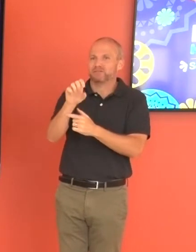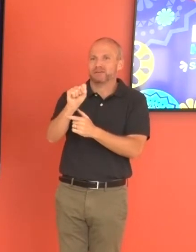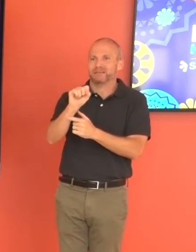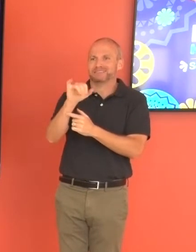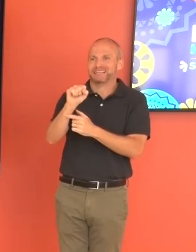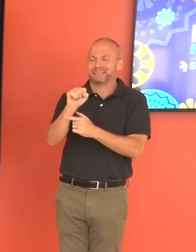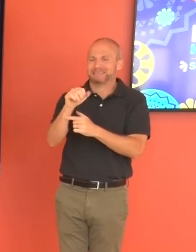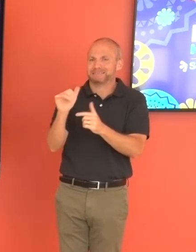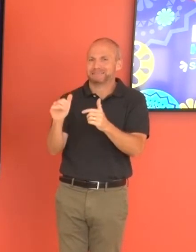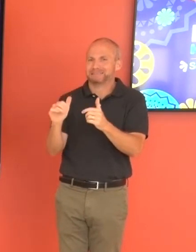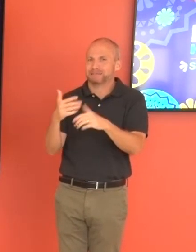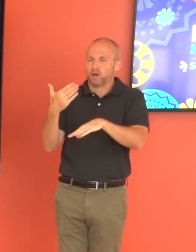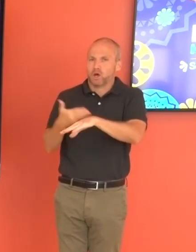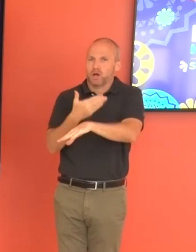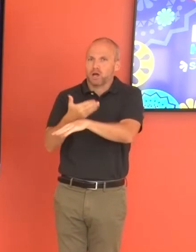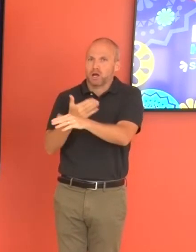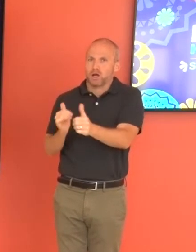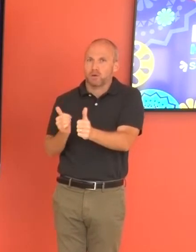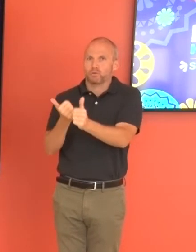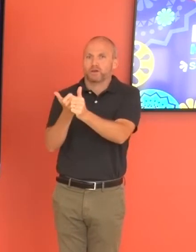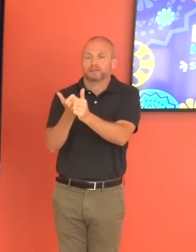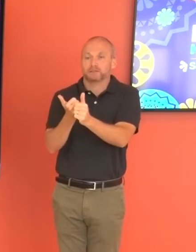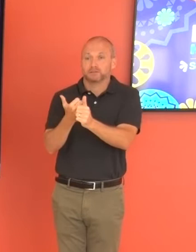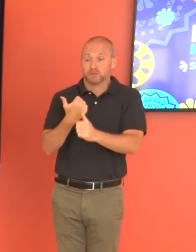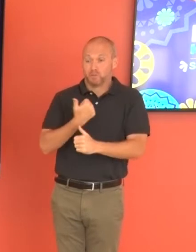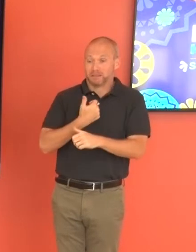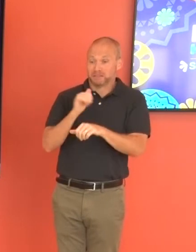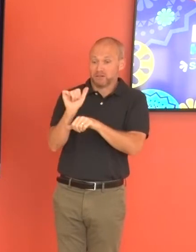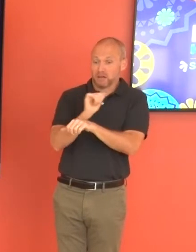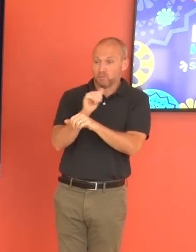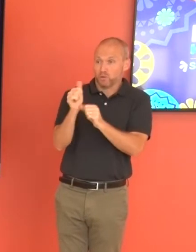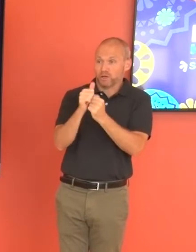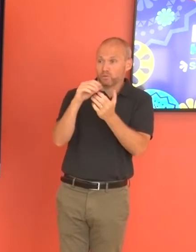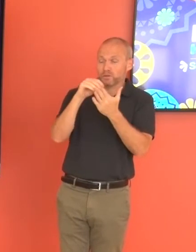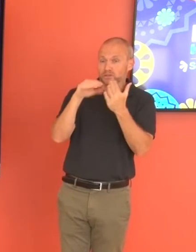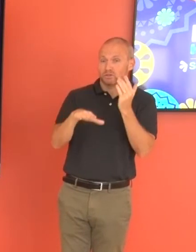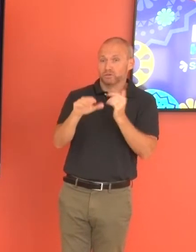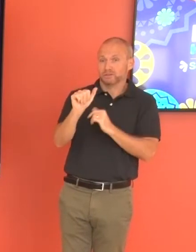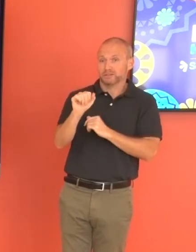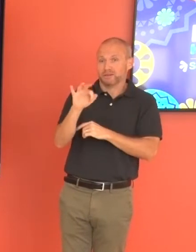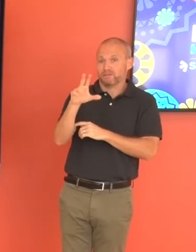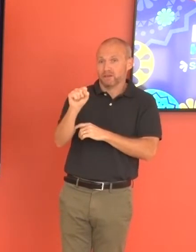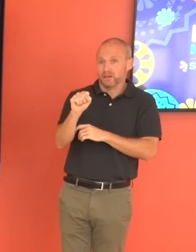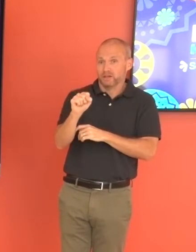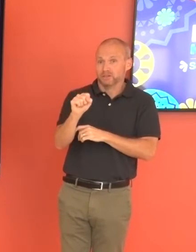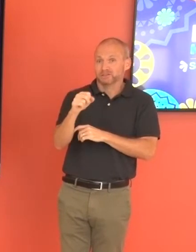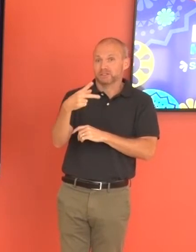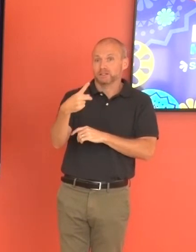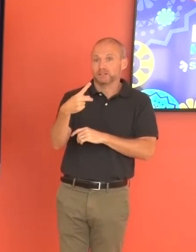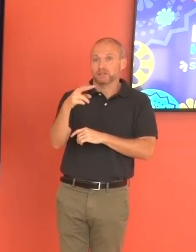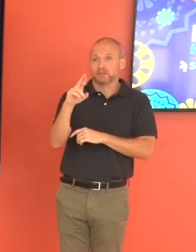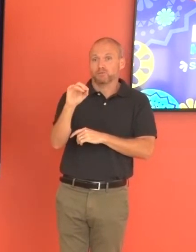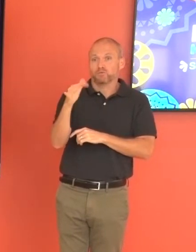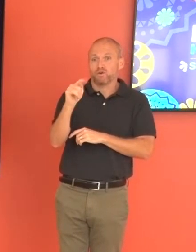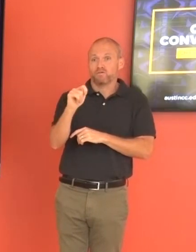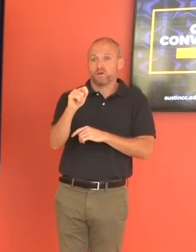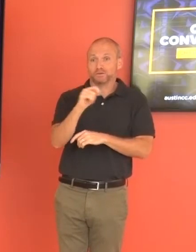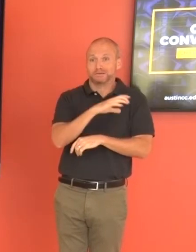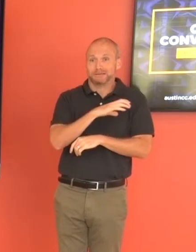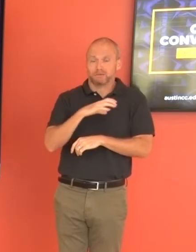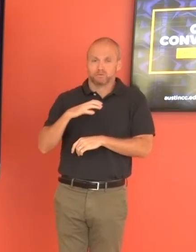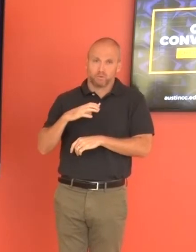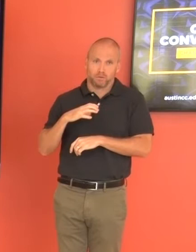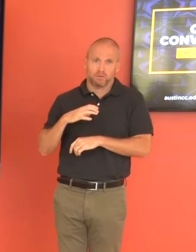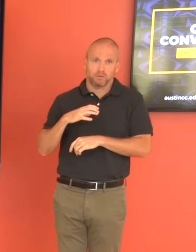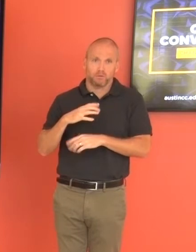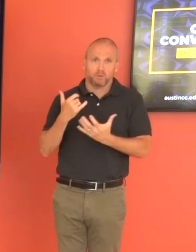upgrade. So what I'm working on with the Student Affairs and the Provost Council is the creation